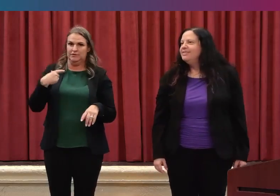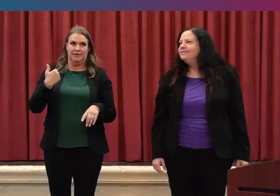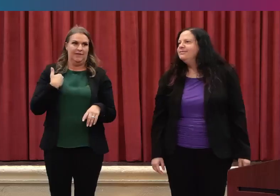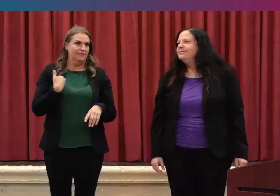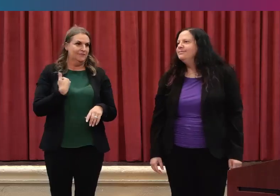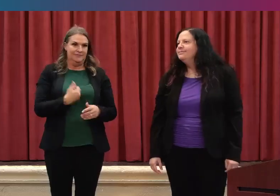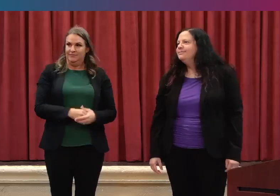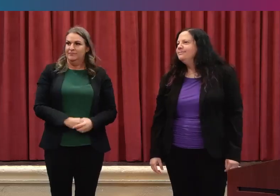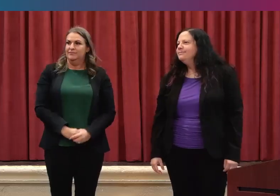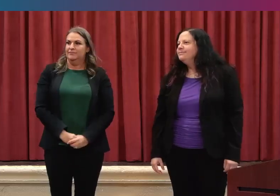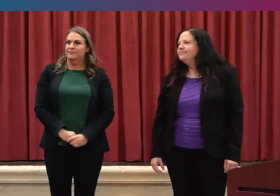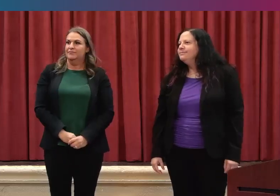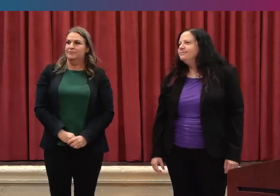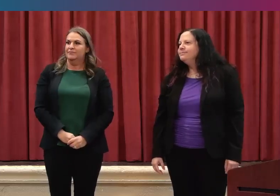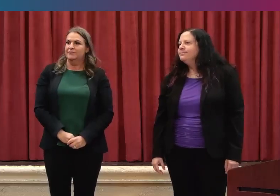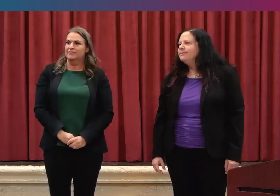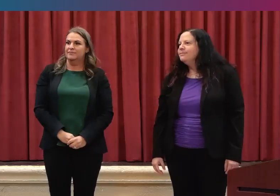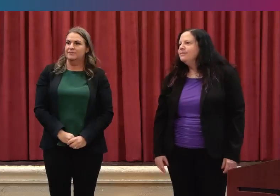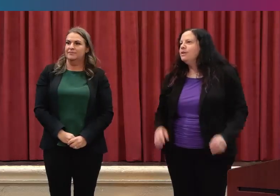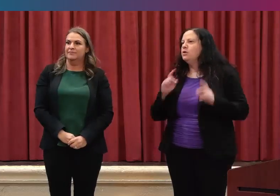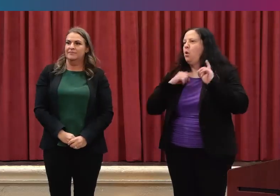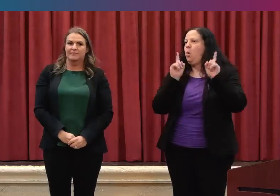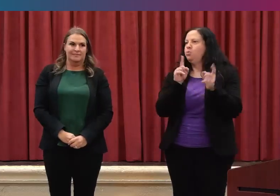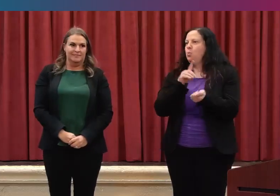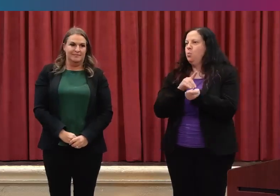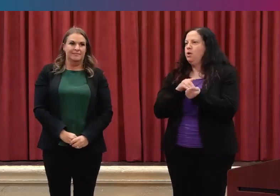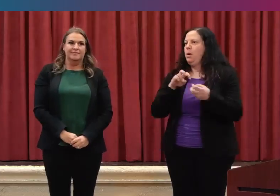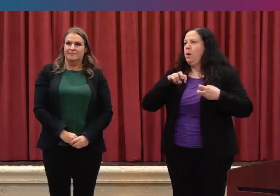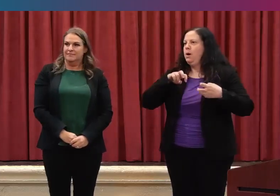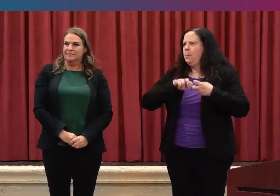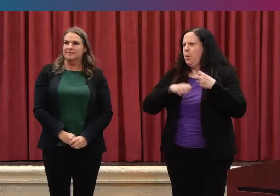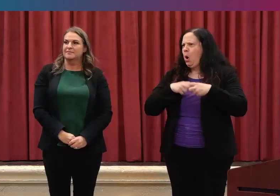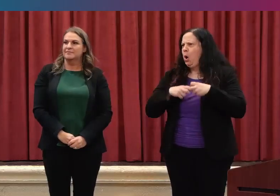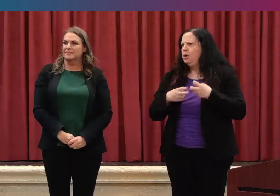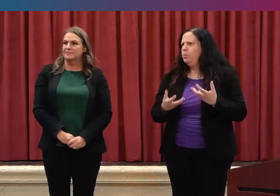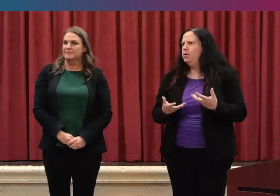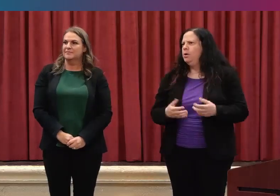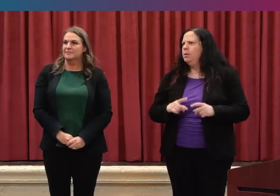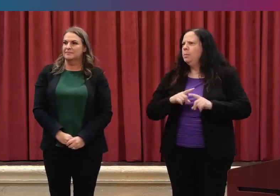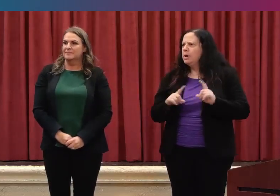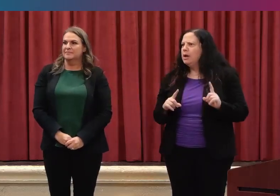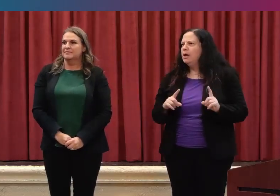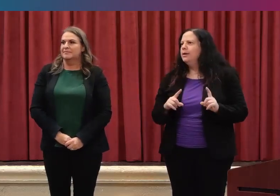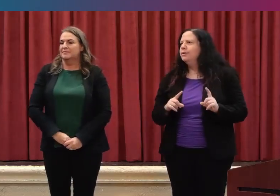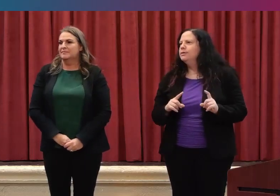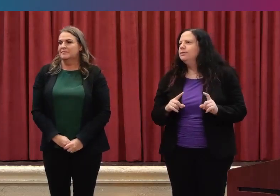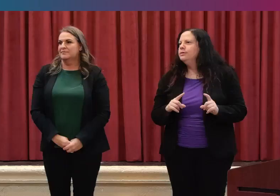question from the audience. When I went to the doctors, I had a lot of problems, but